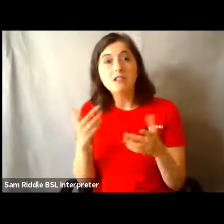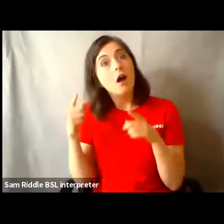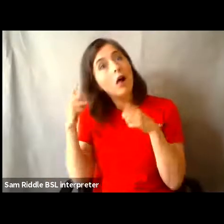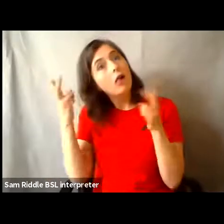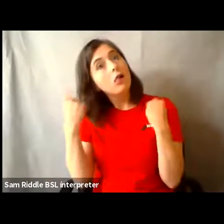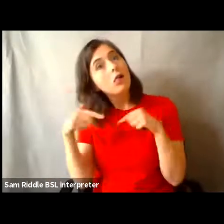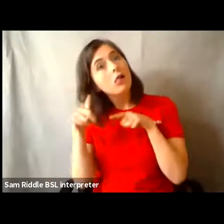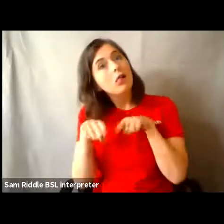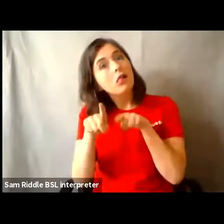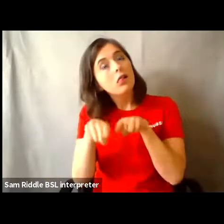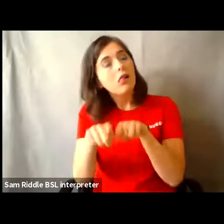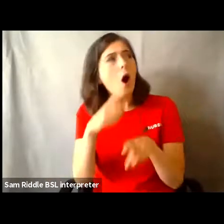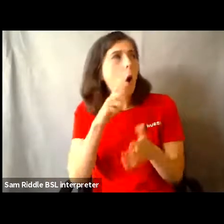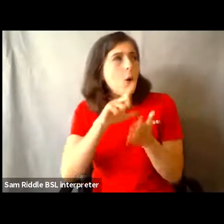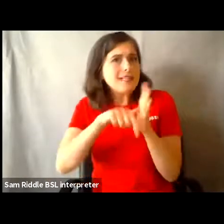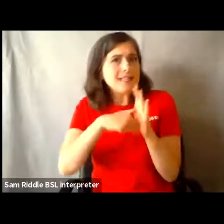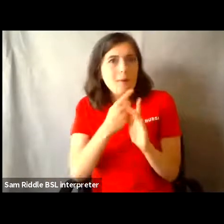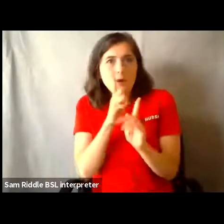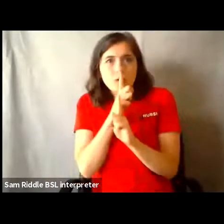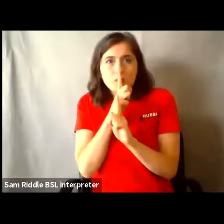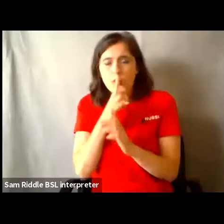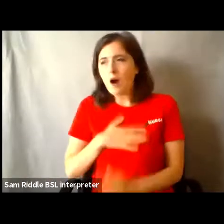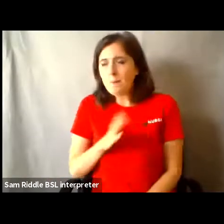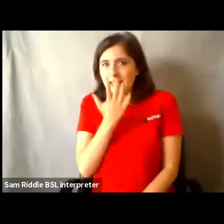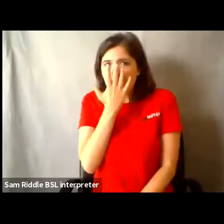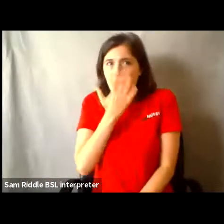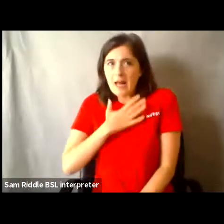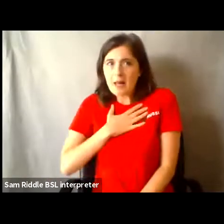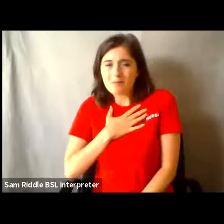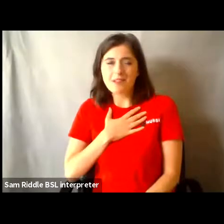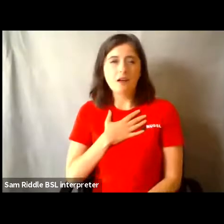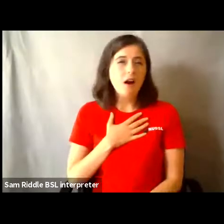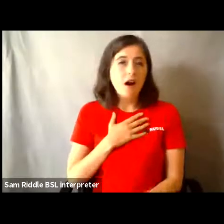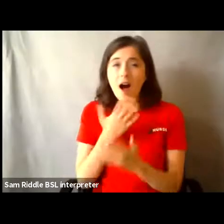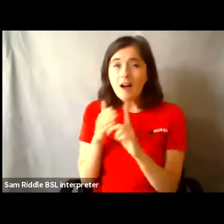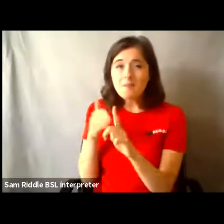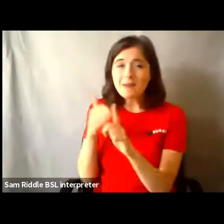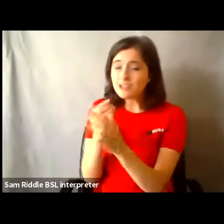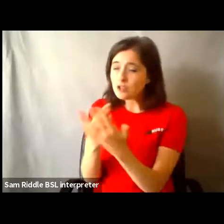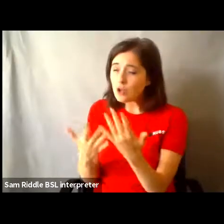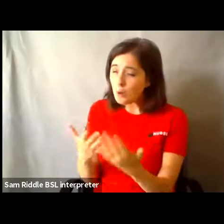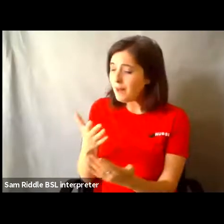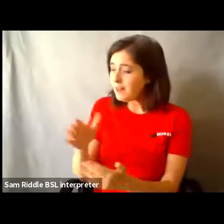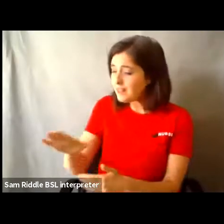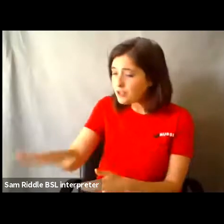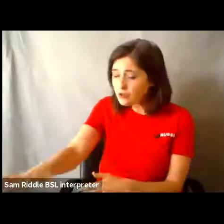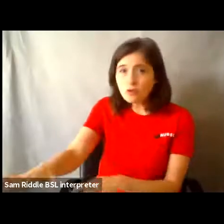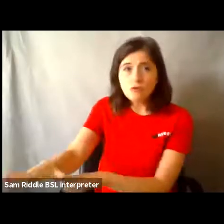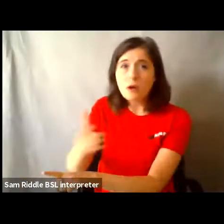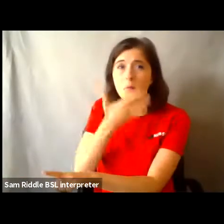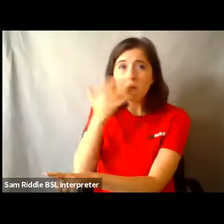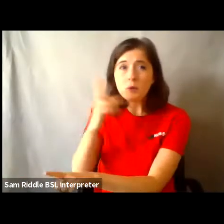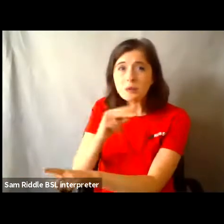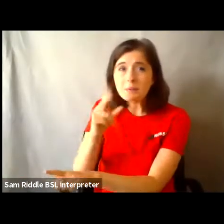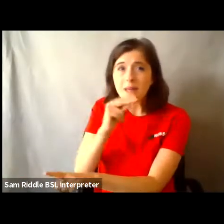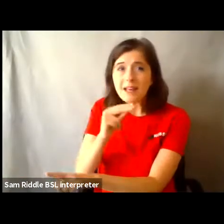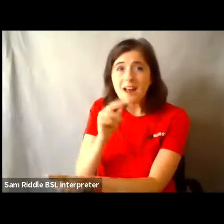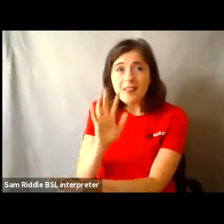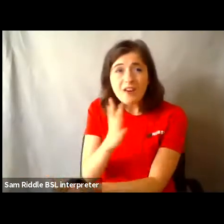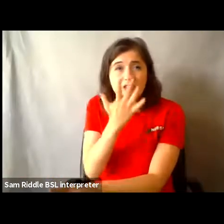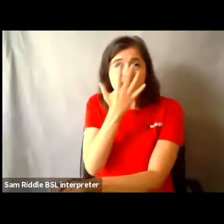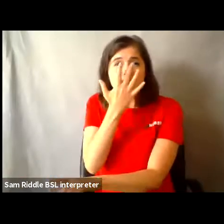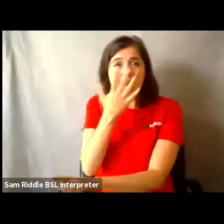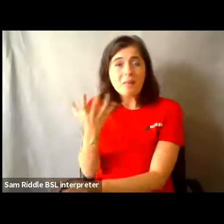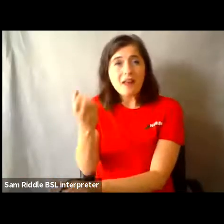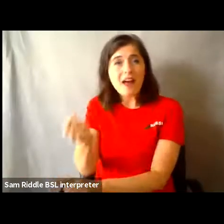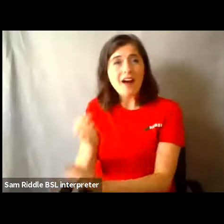disability as something to be ashamed of. I have met many non-speaking kids who are ashamed of having a communication aid because they say